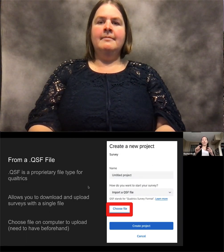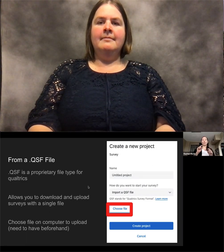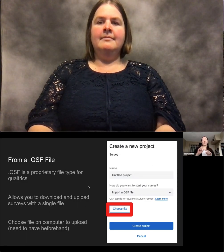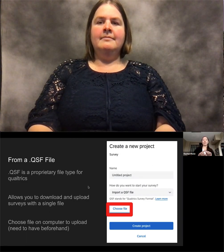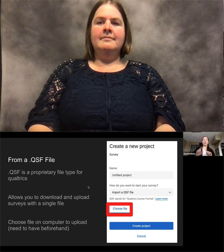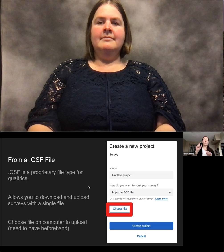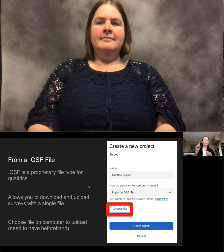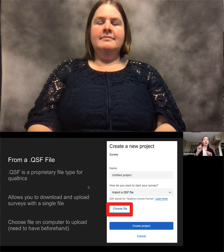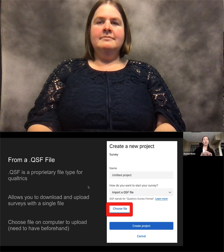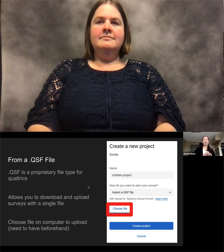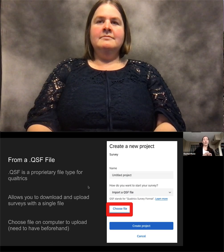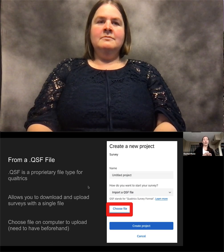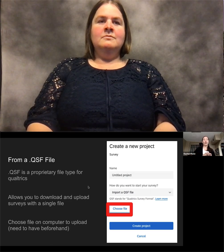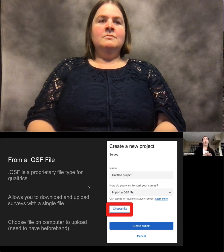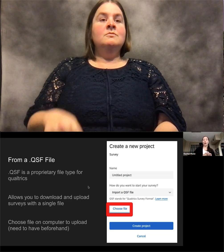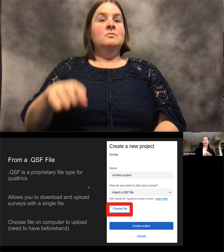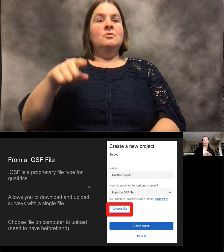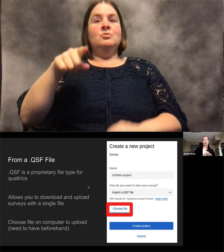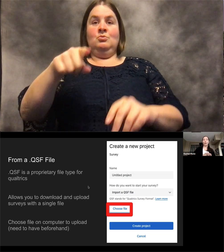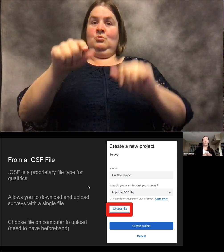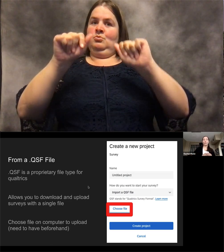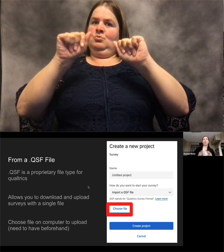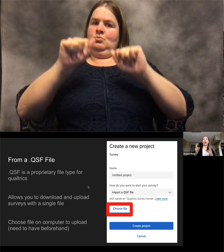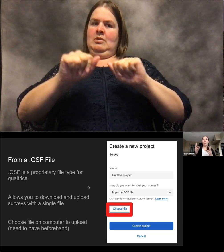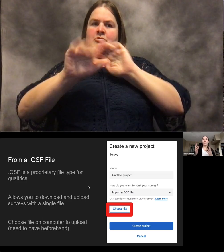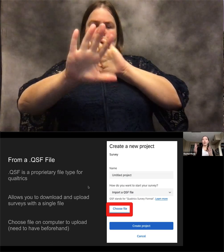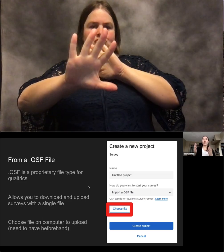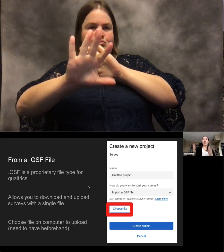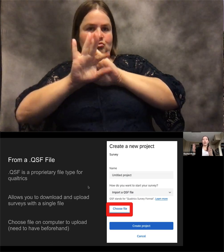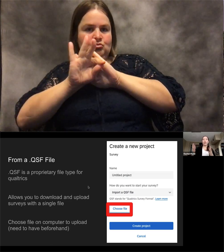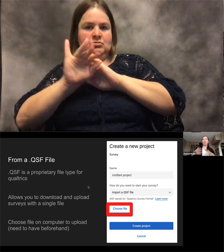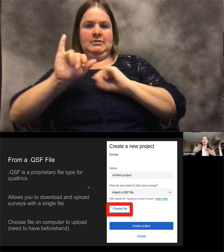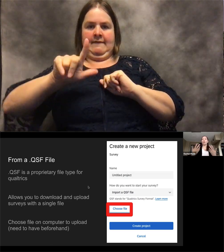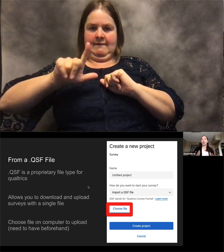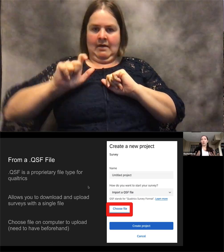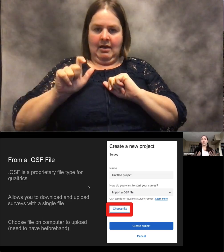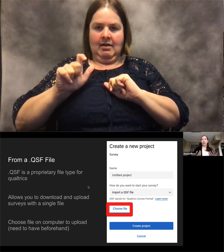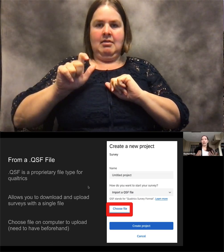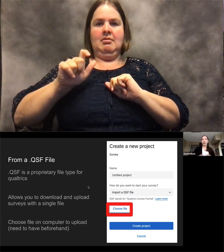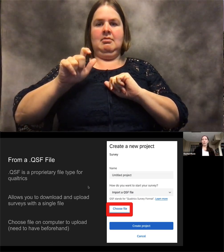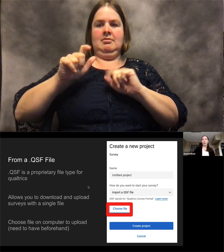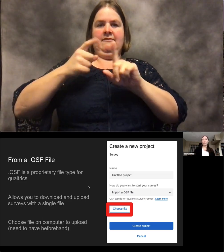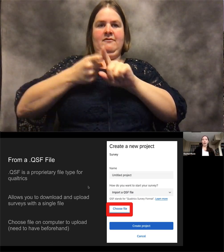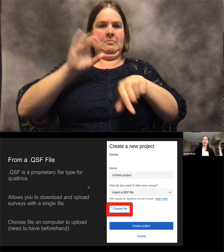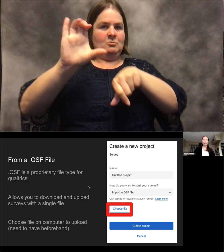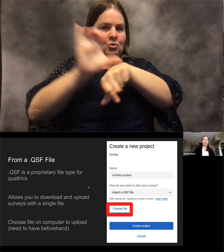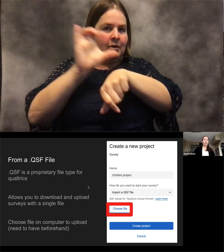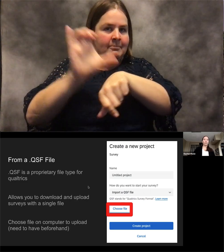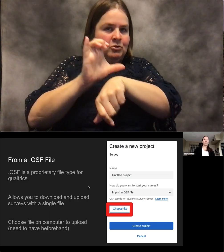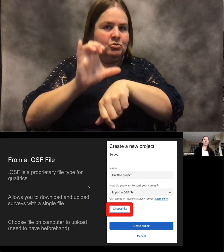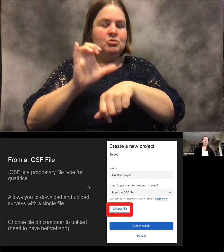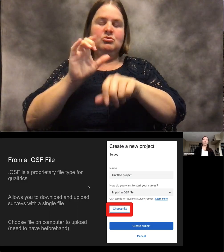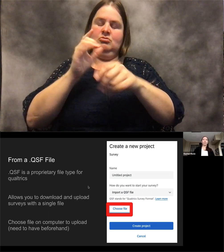So you can specifically choose a file on your computer to upload to start to create a new